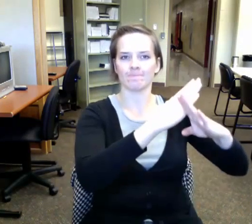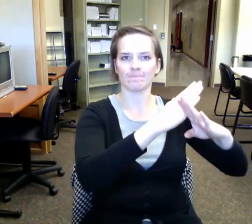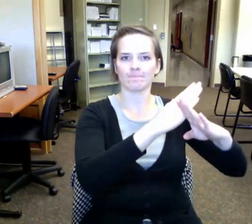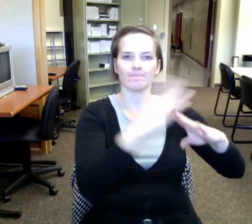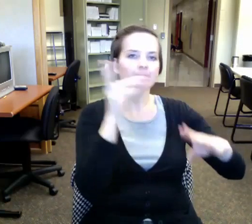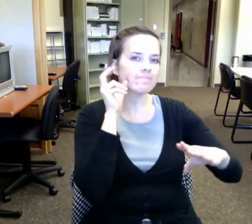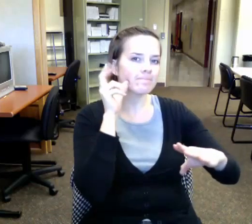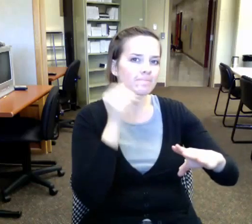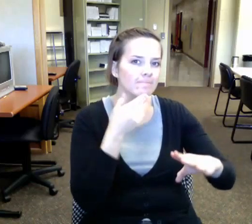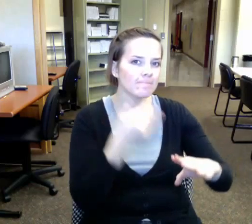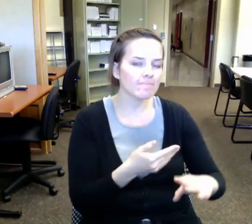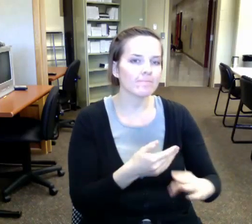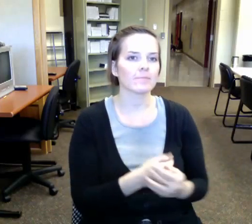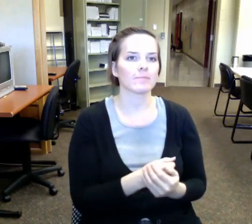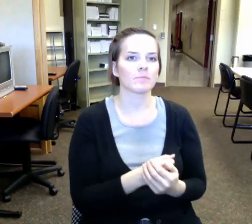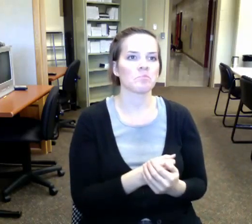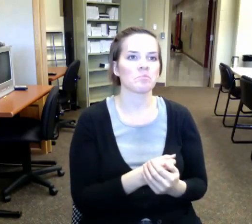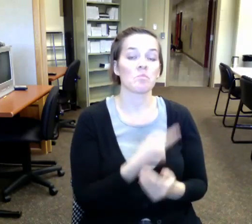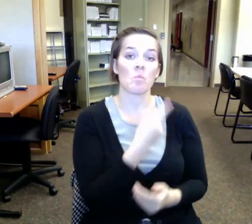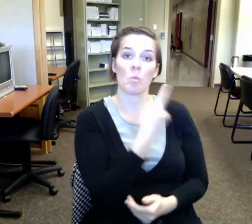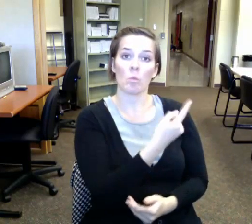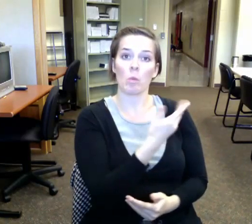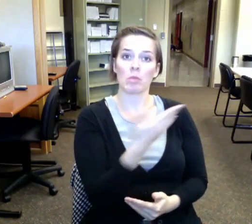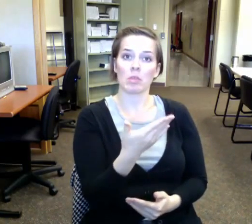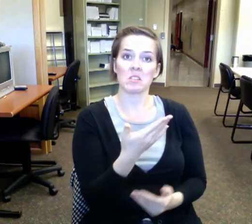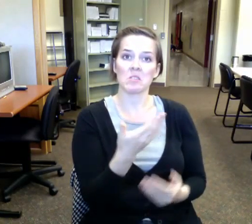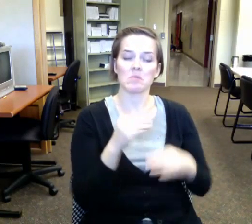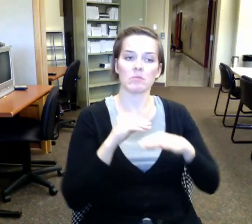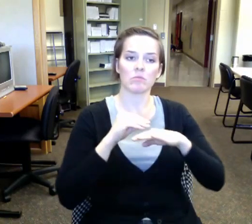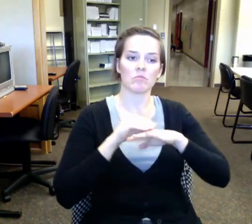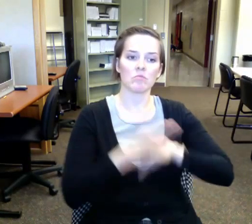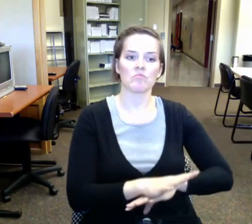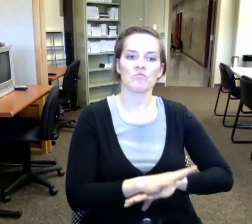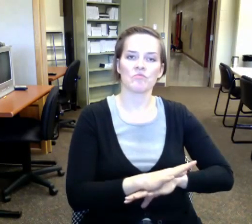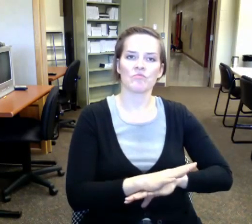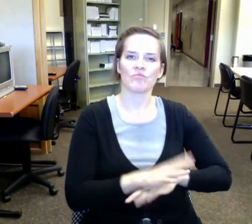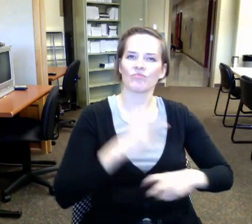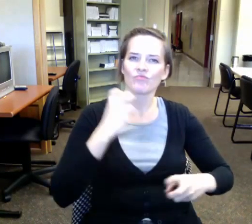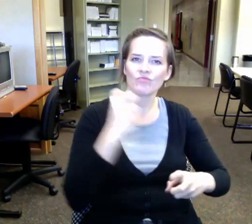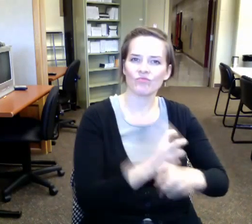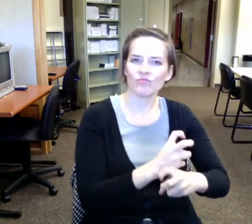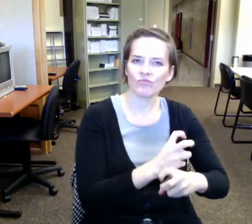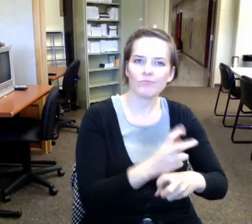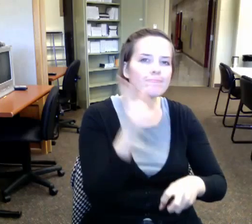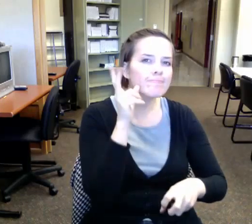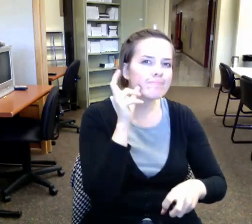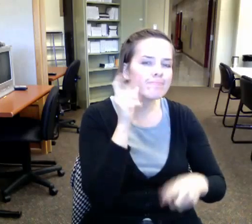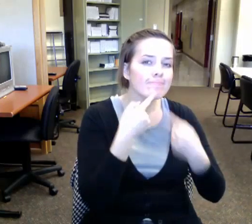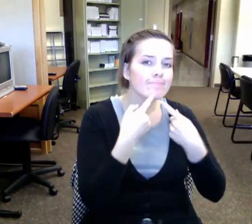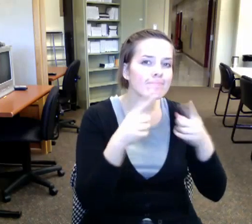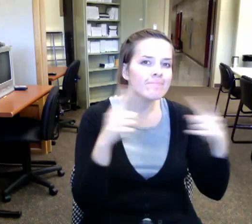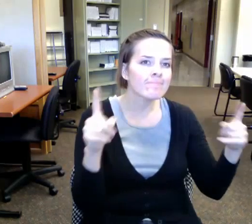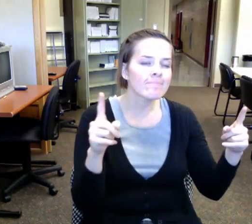One of the things that causes difficulty in listening effectively is something that's kind of biological, which I think is quite